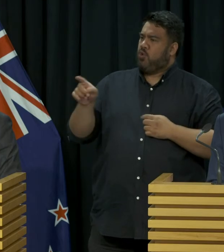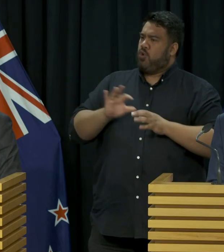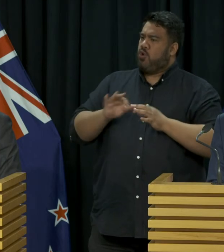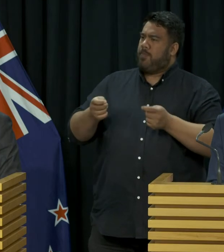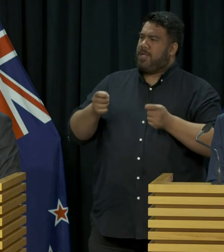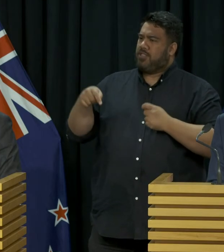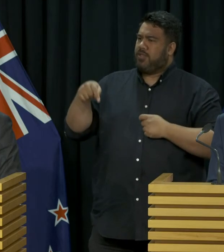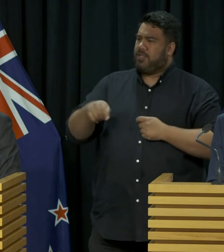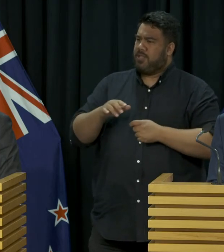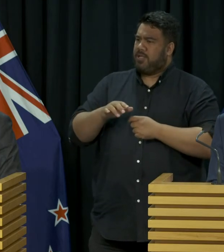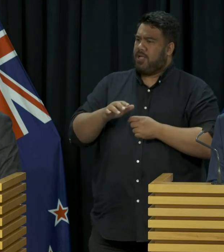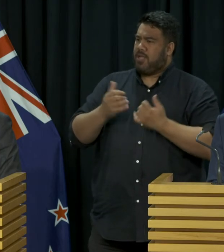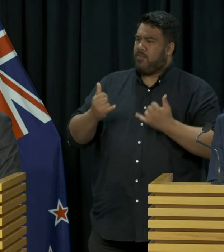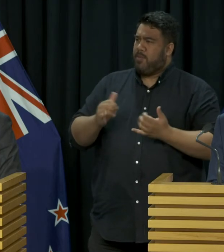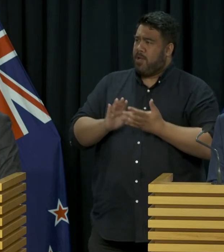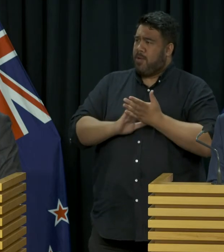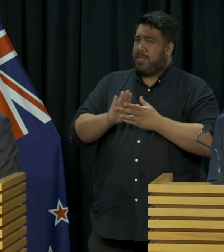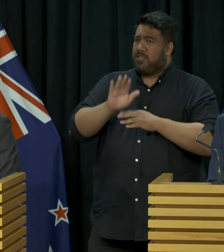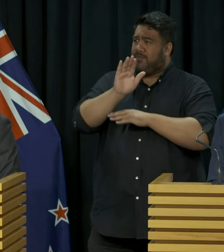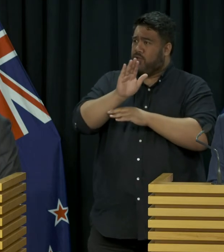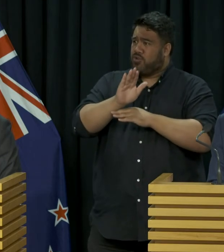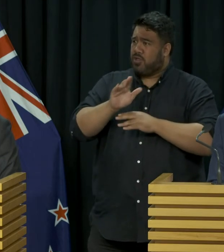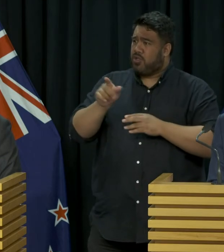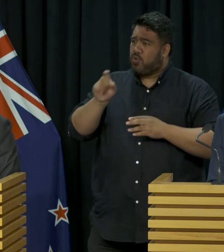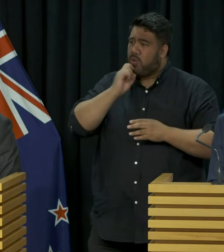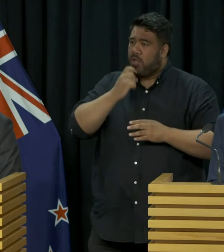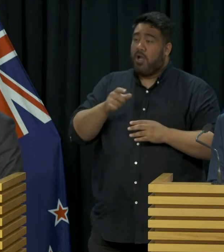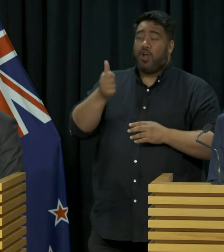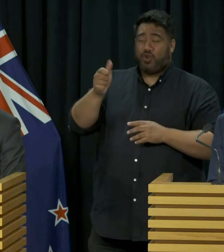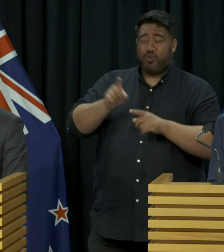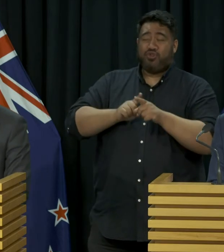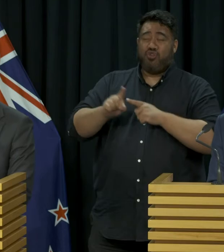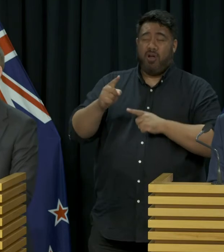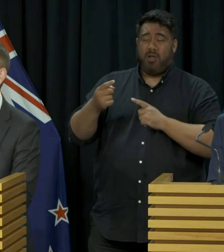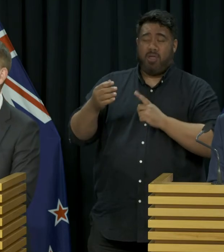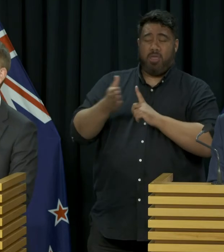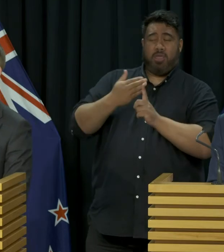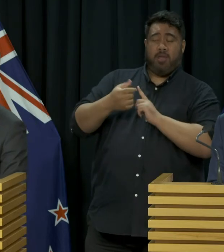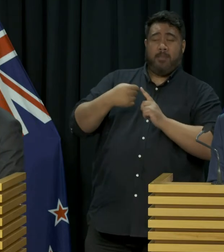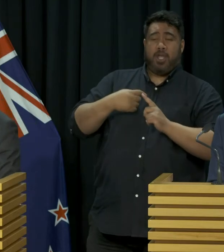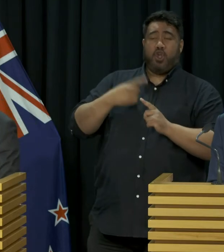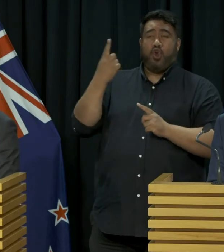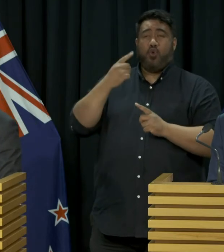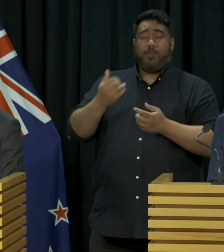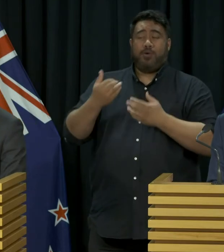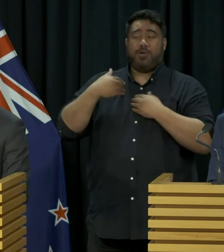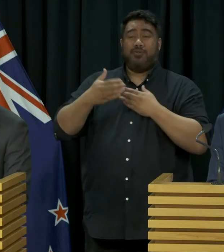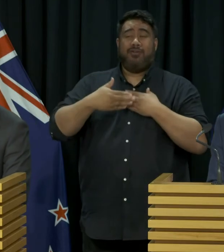the moment. Does that mean that you'll be managing it in the future? That was a very nice try, but you'll just have to leave that one to the PM.